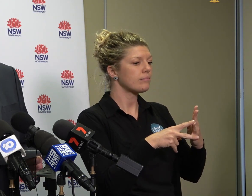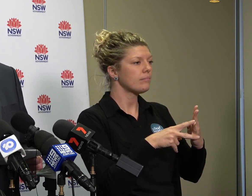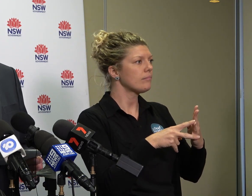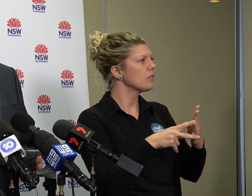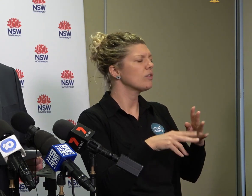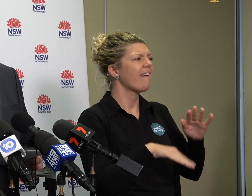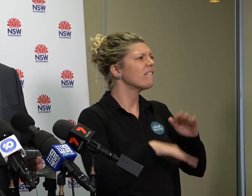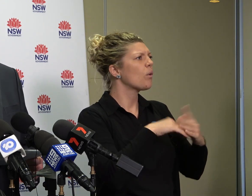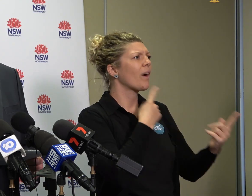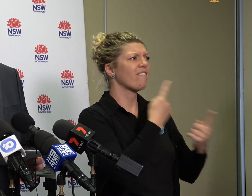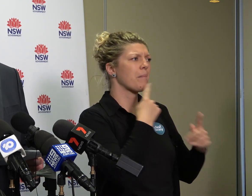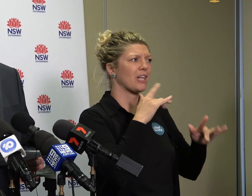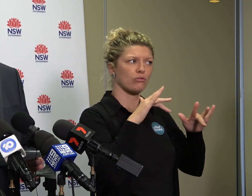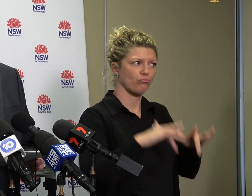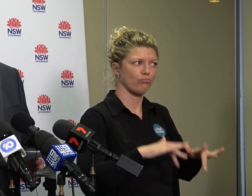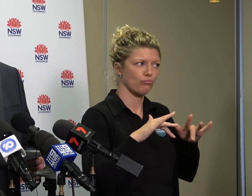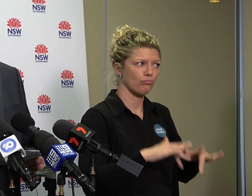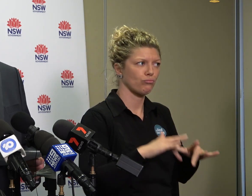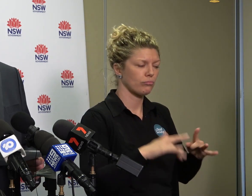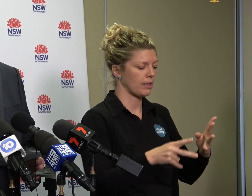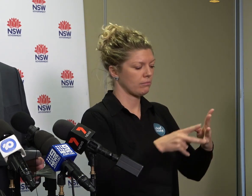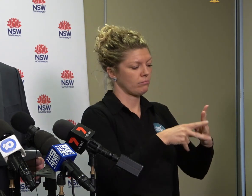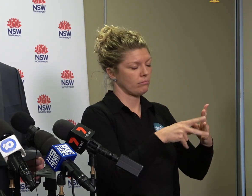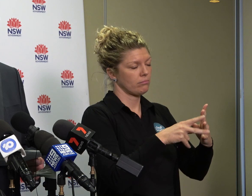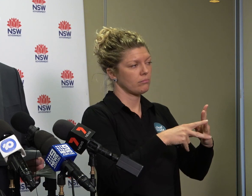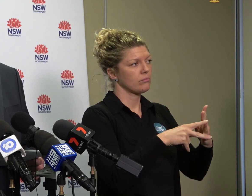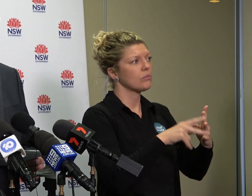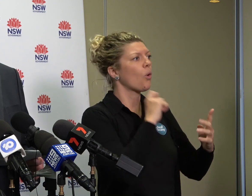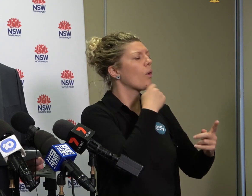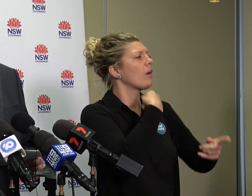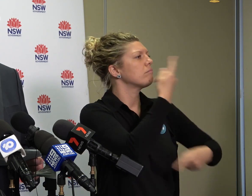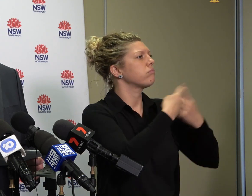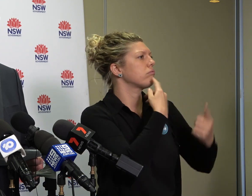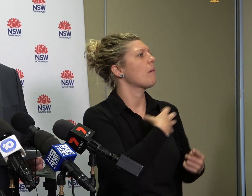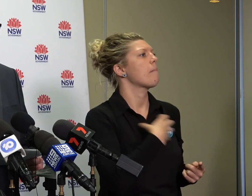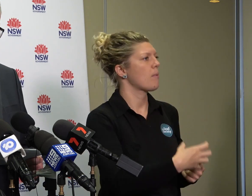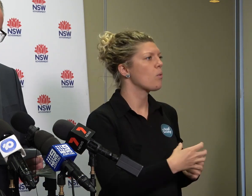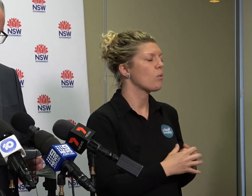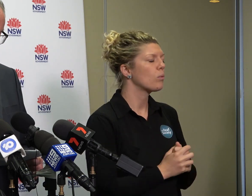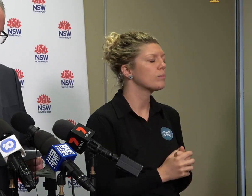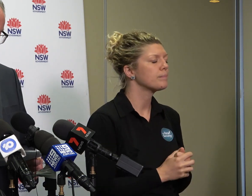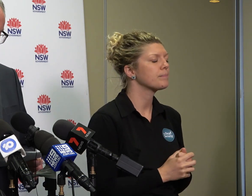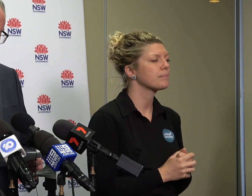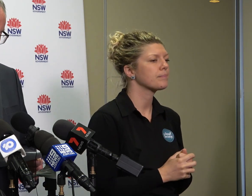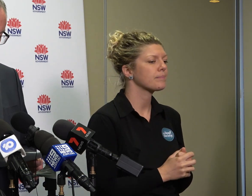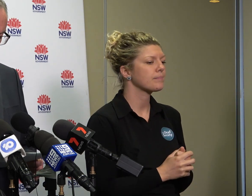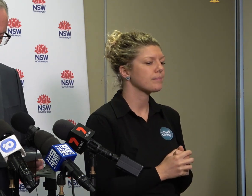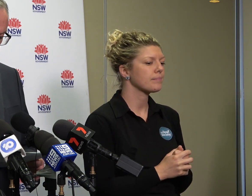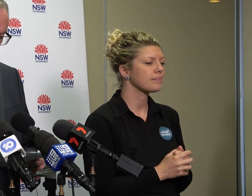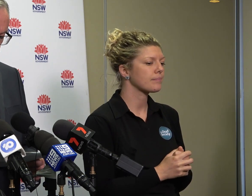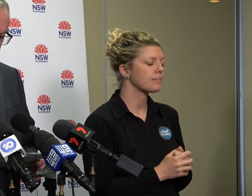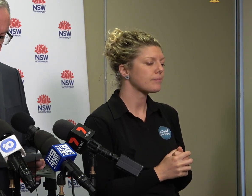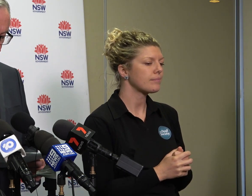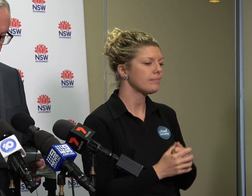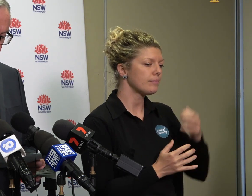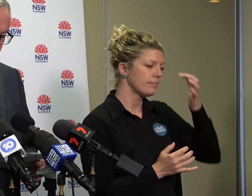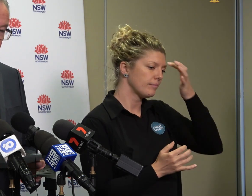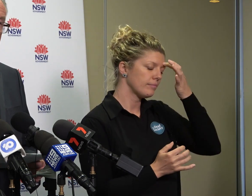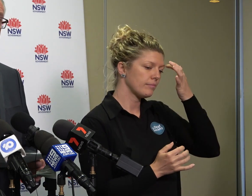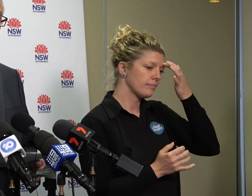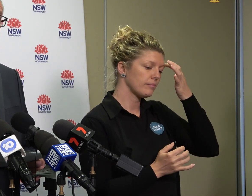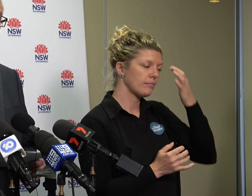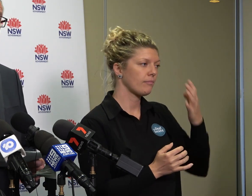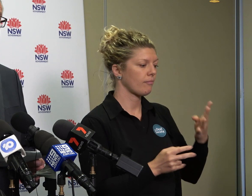light on detail at this point, but we will make that further information available as soon as we can. We have